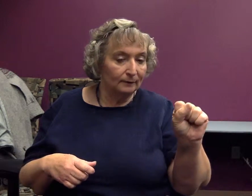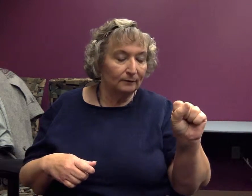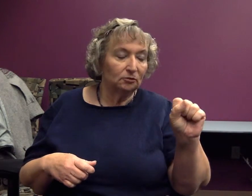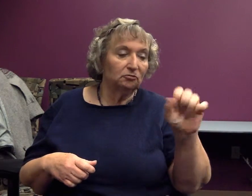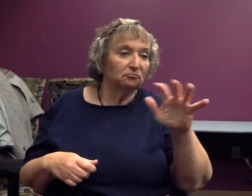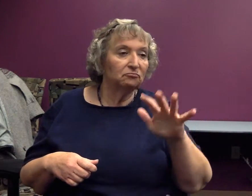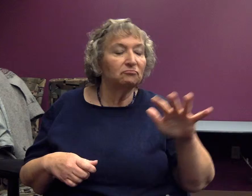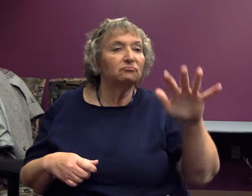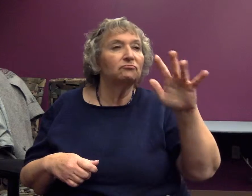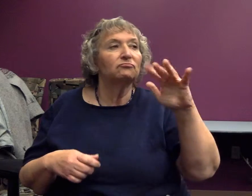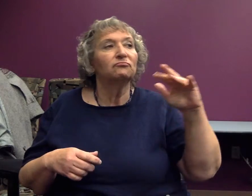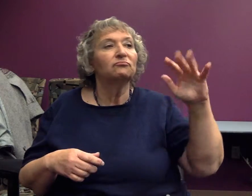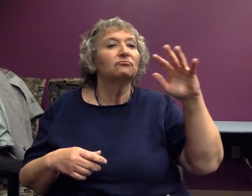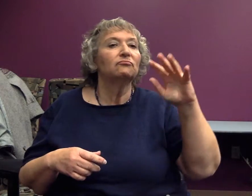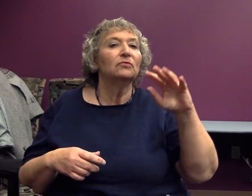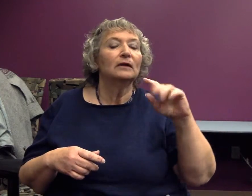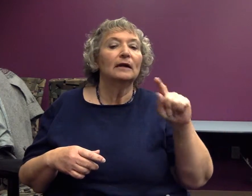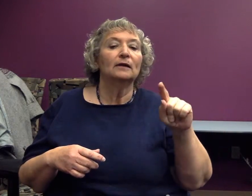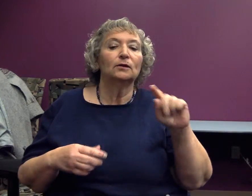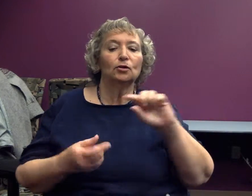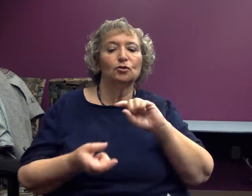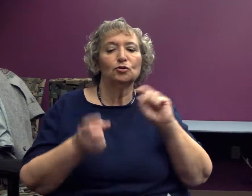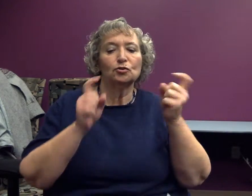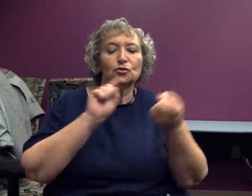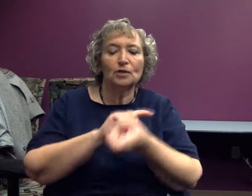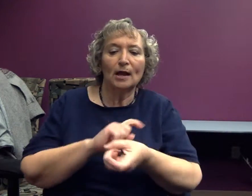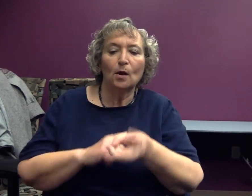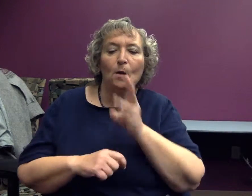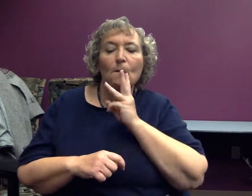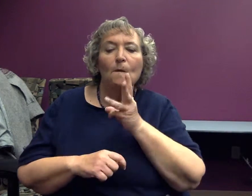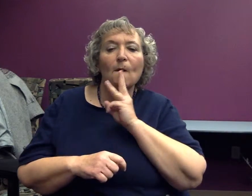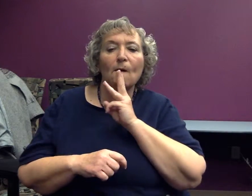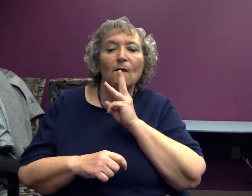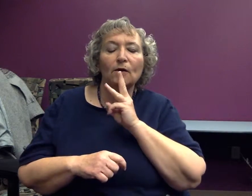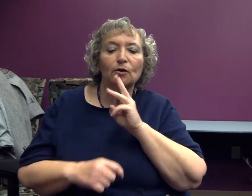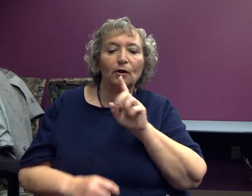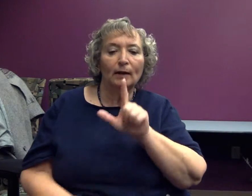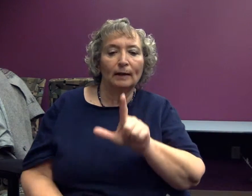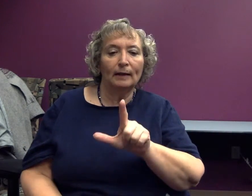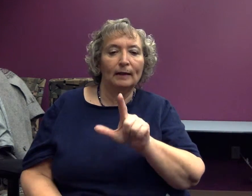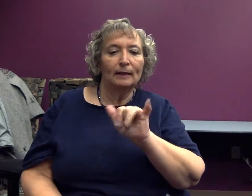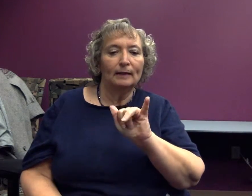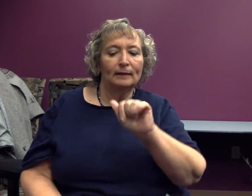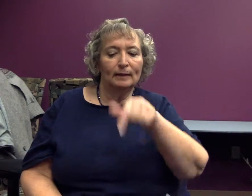like water vapor, and you try to turn that into water as liquid form, what do you have to do with that water, or that water vapor?